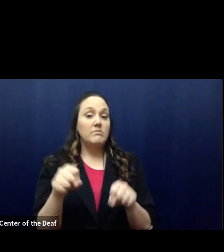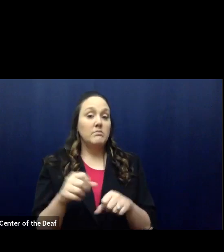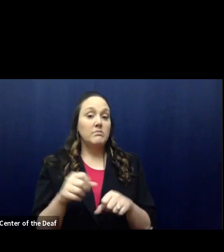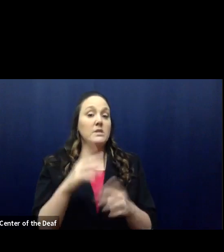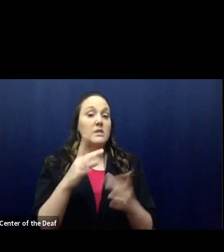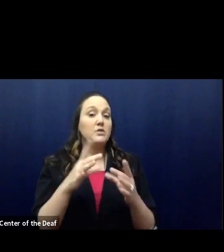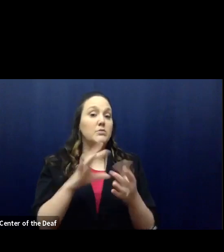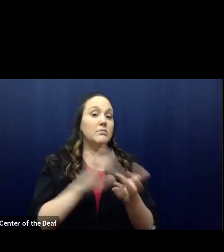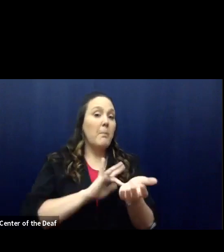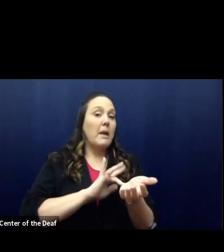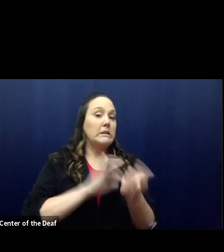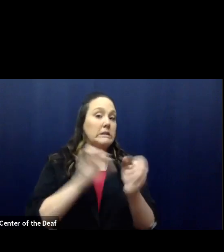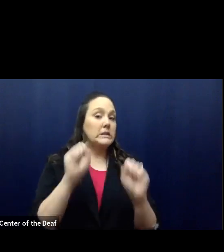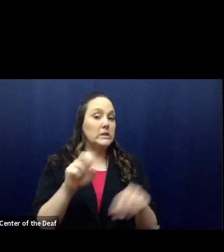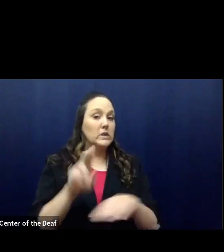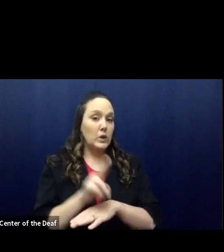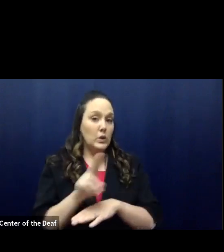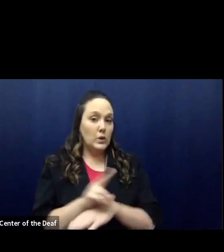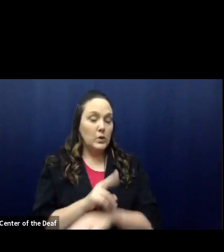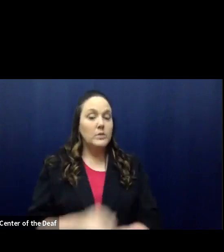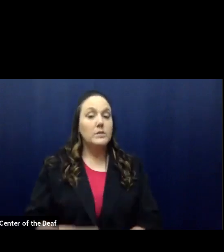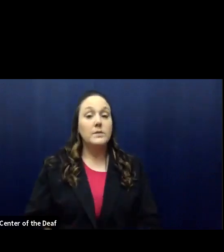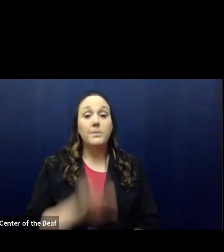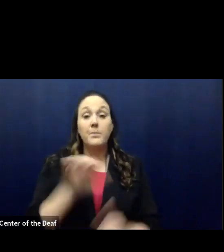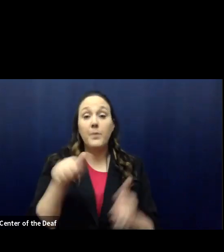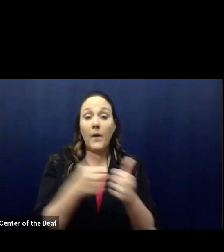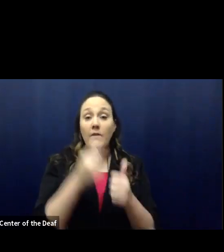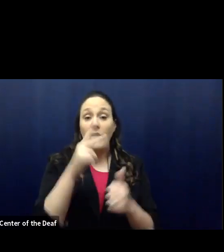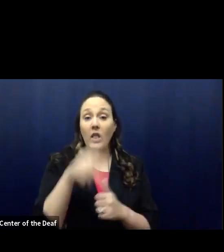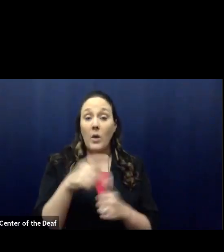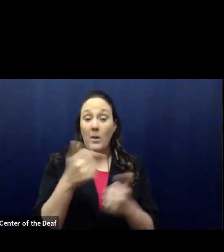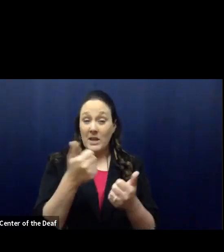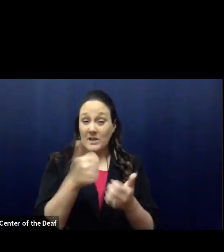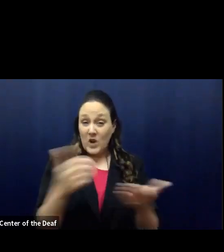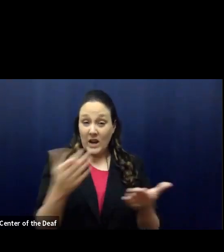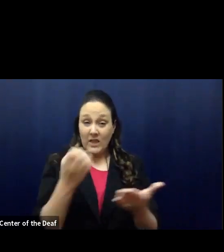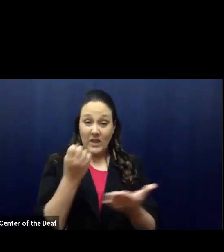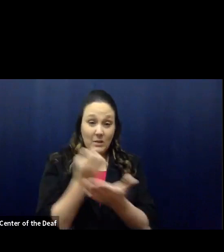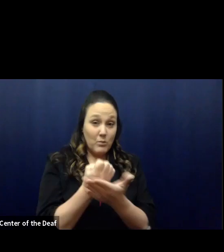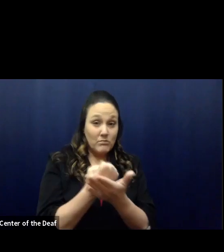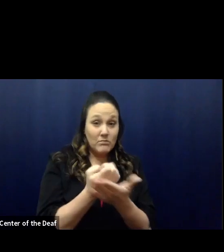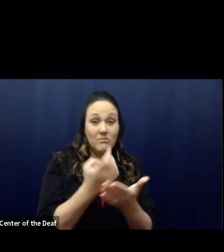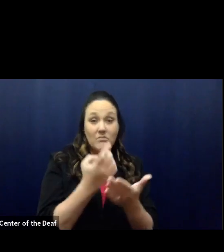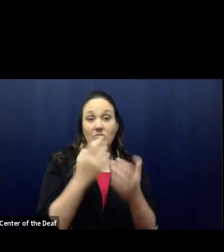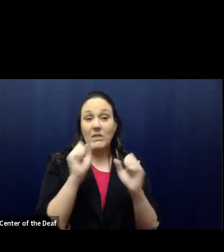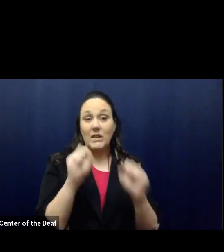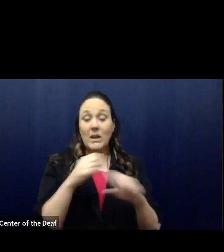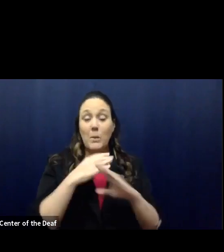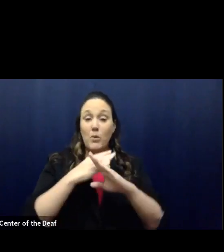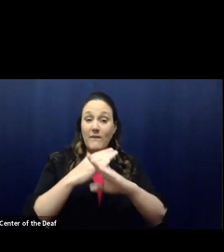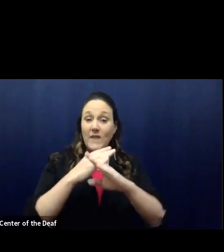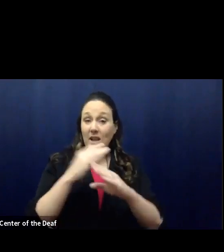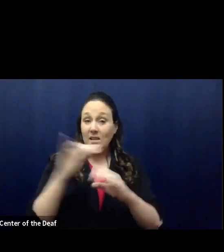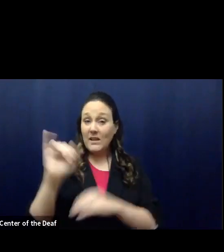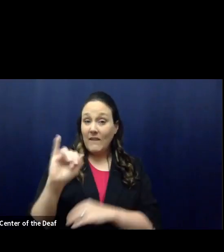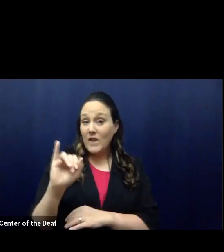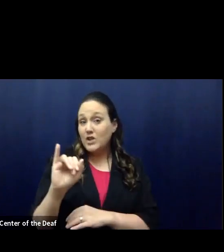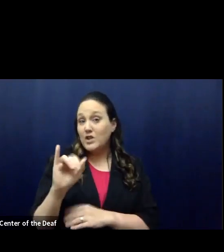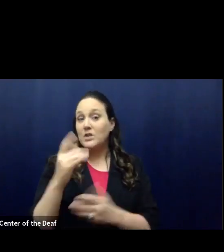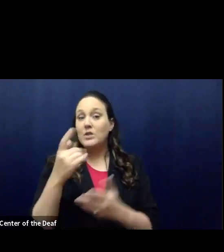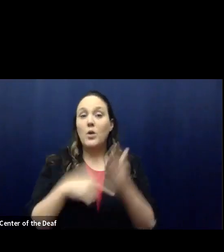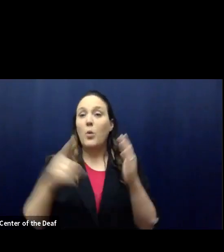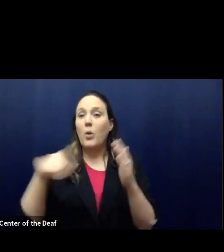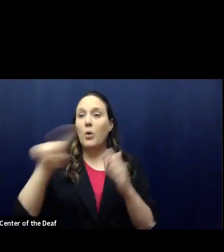could be used. Her follow-up question is there any evidence it can work to prevent an infection, and what do citizens need to know about this